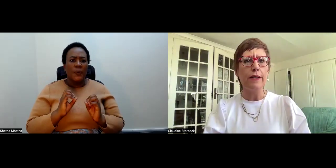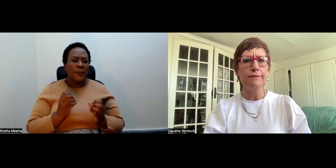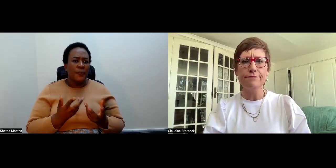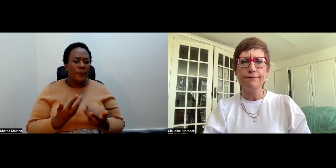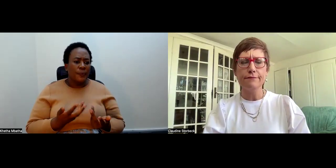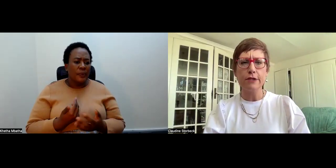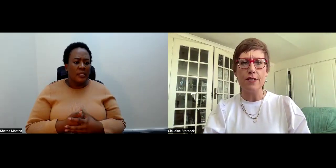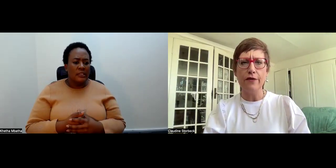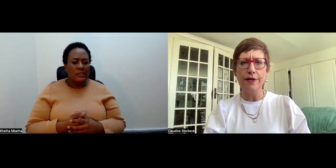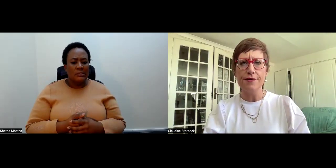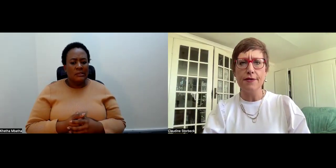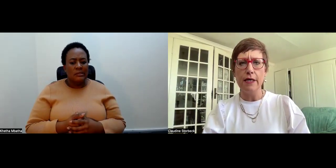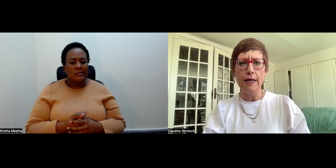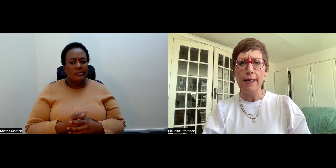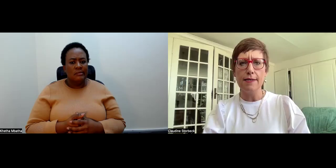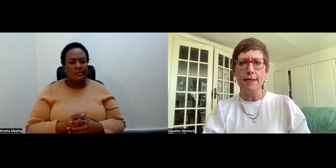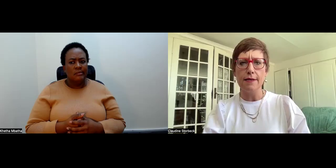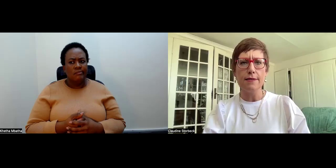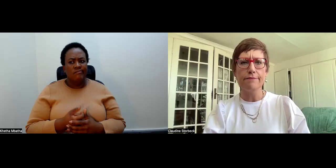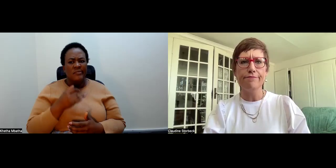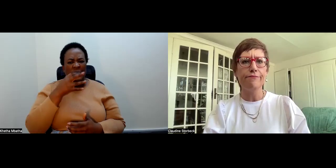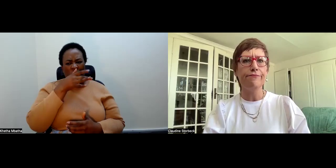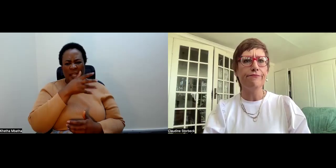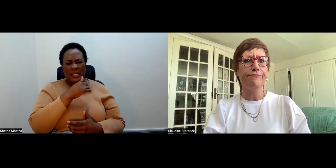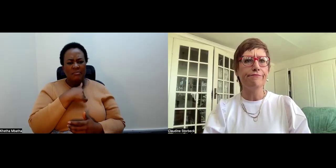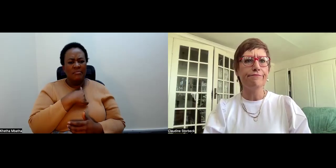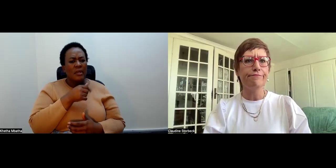How weird. Because there it is. I can see it.